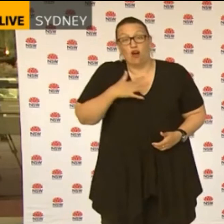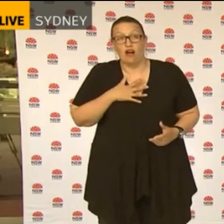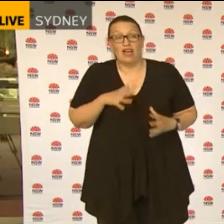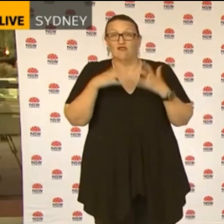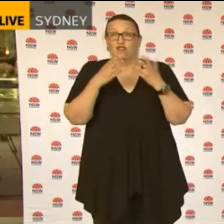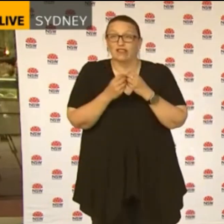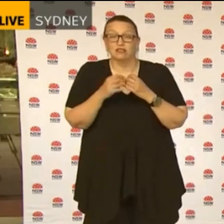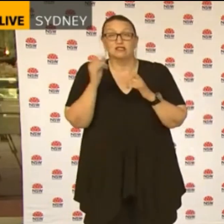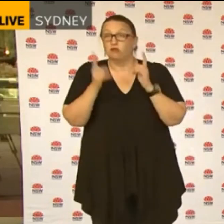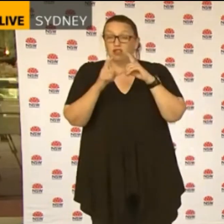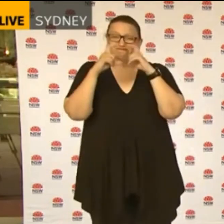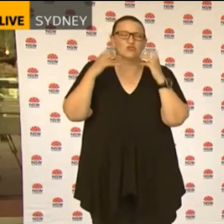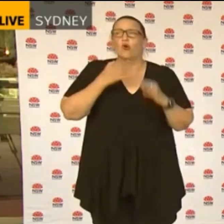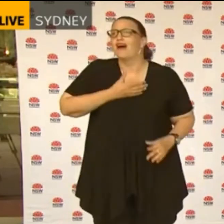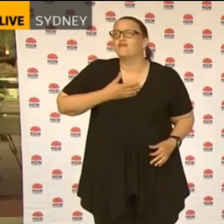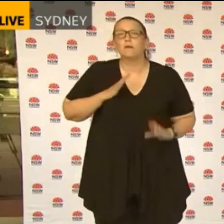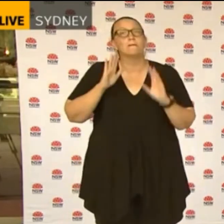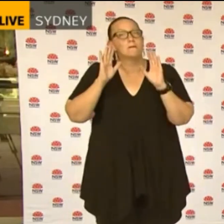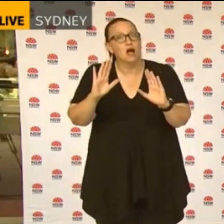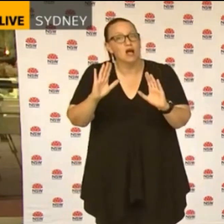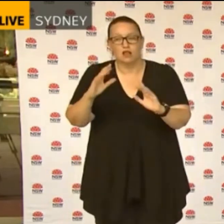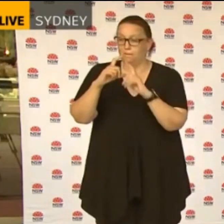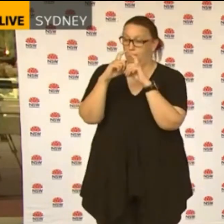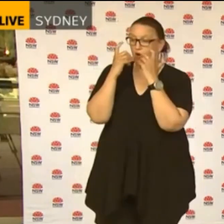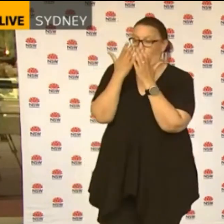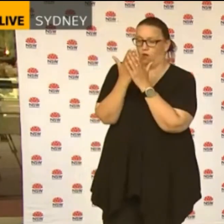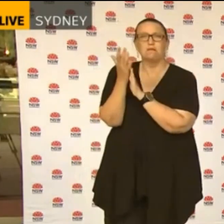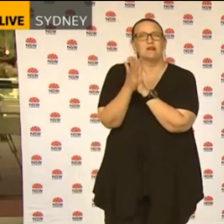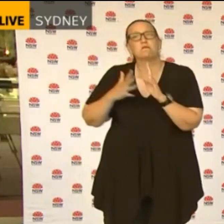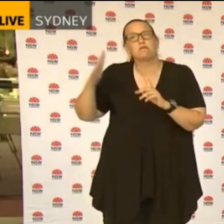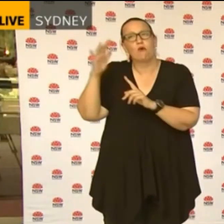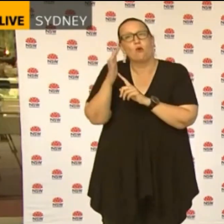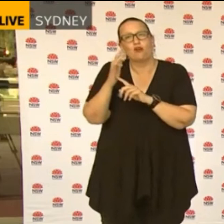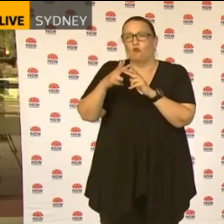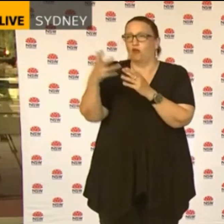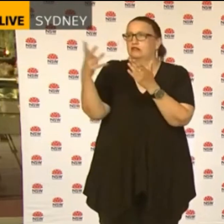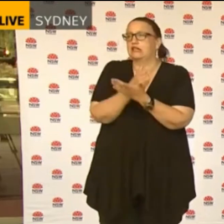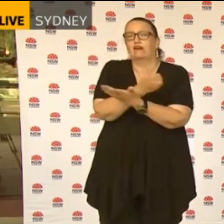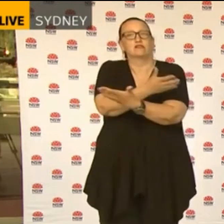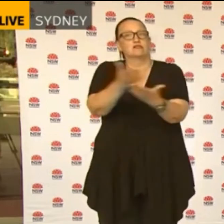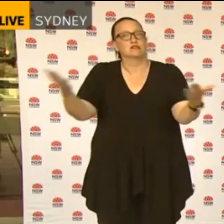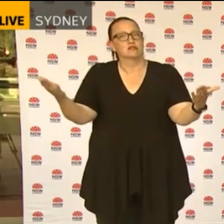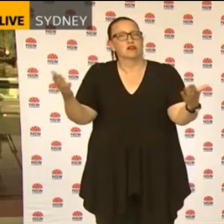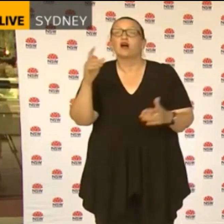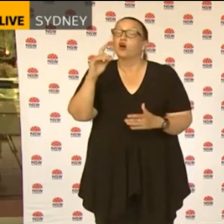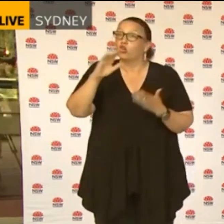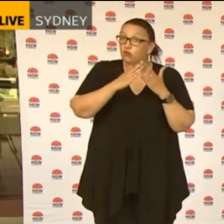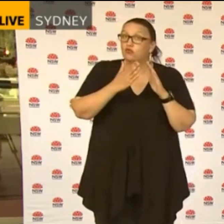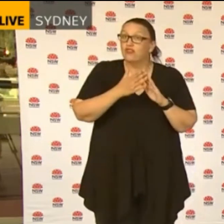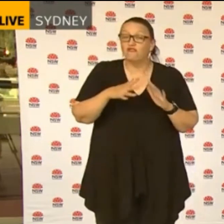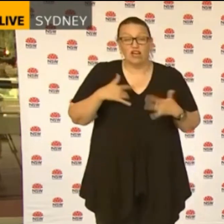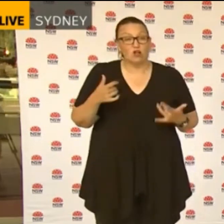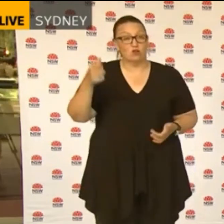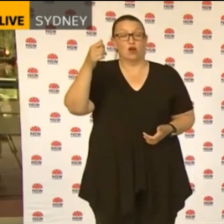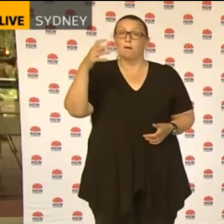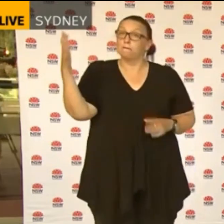other safe, and that's what's really important. But as I said, the community can look forward to the easing of restrictions so long as we